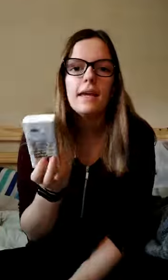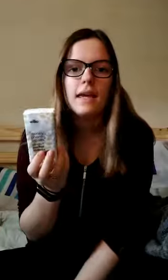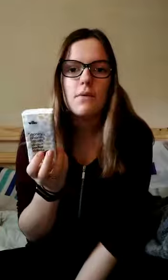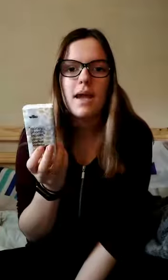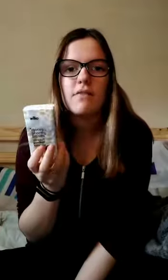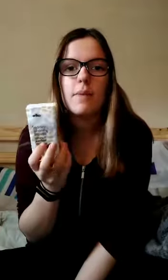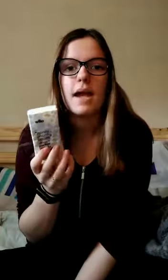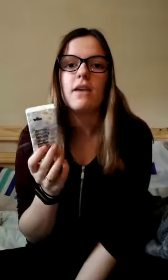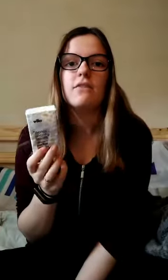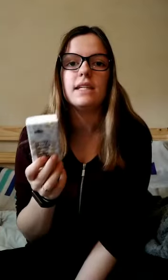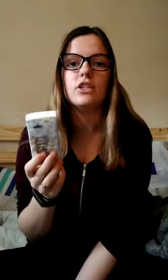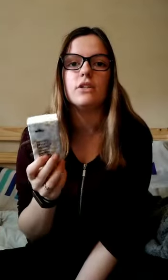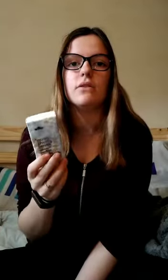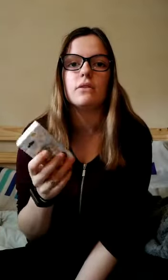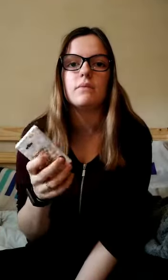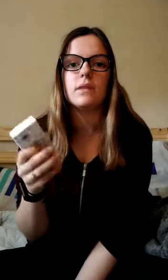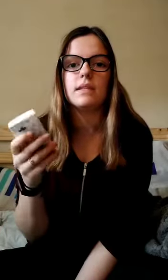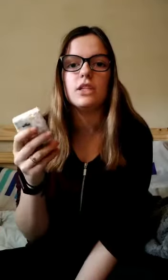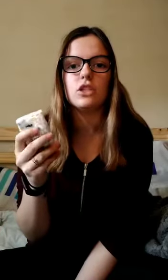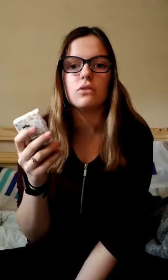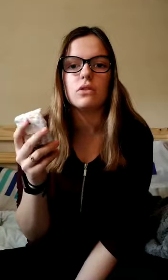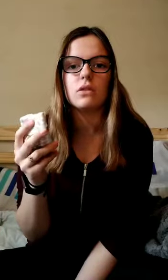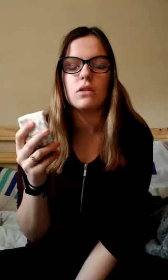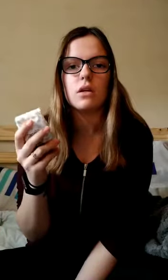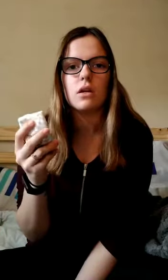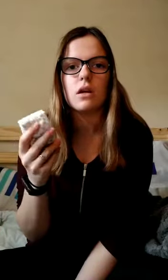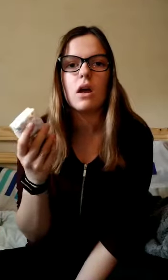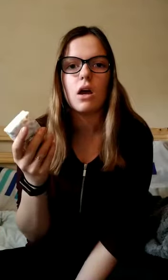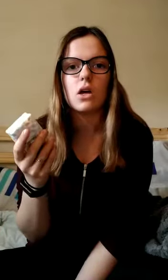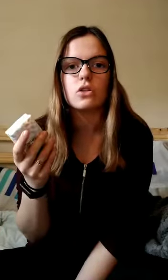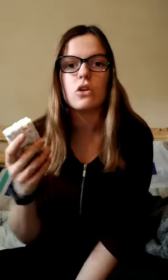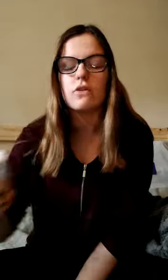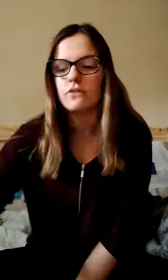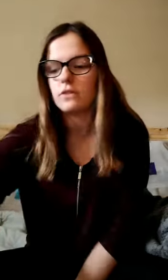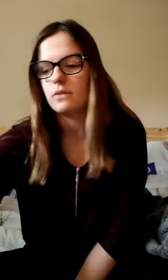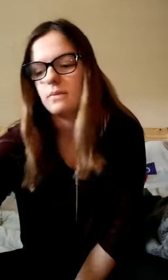Here we have a packet of tissues. Tissues are soft.